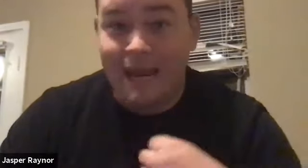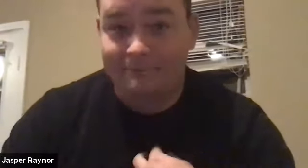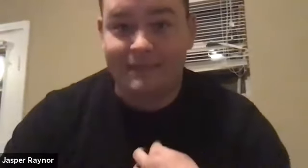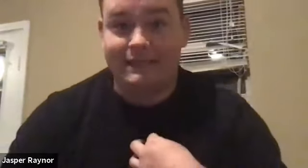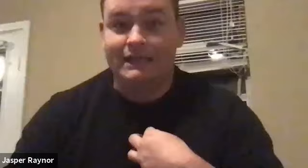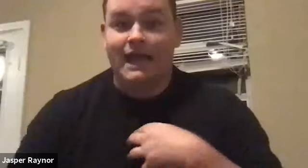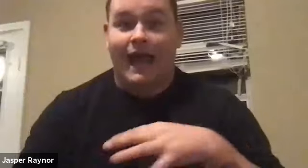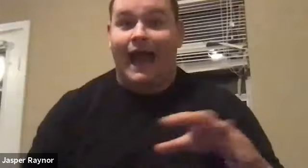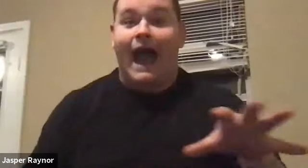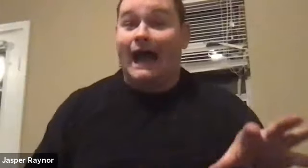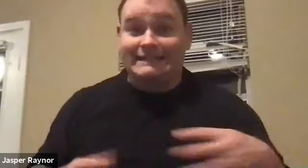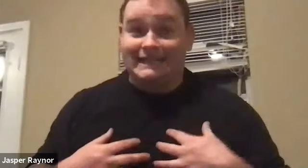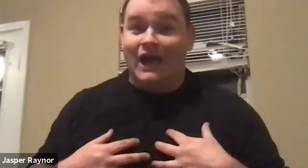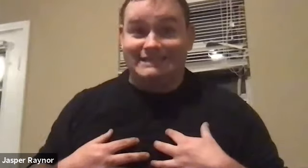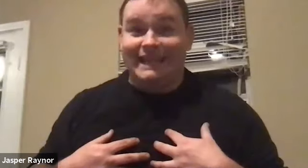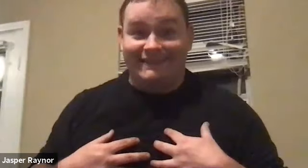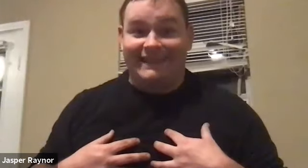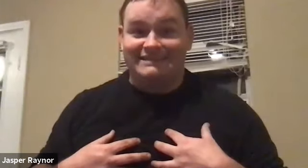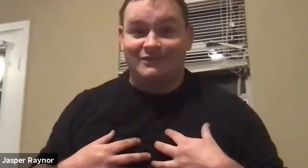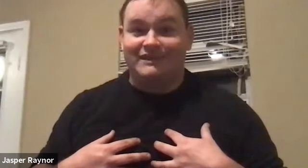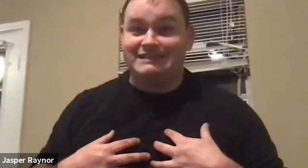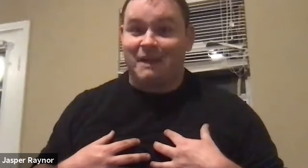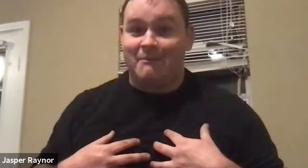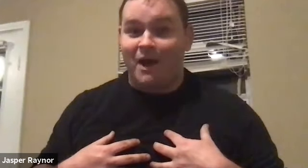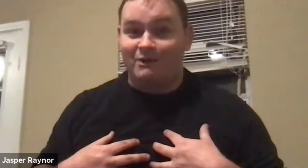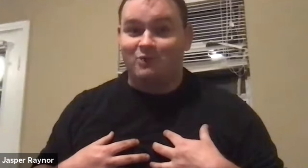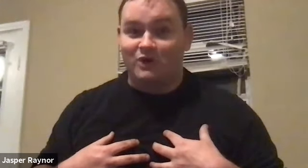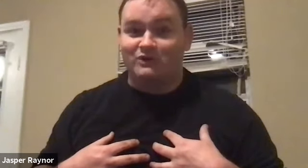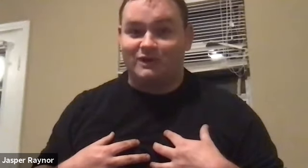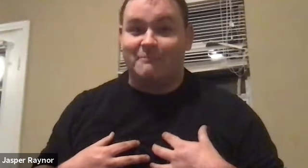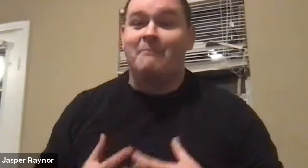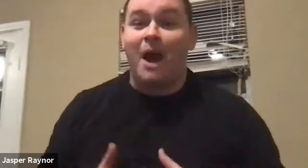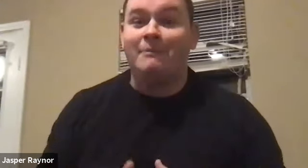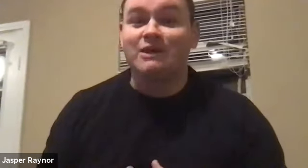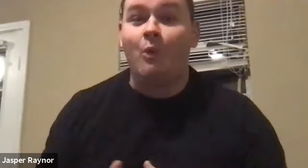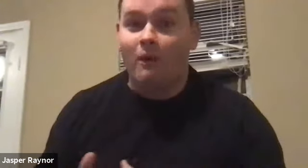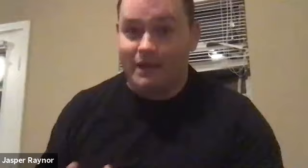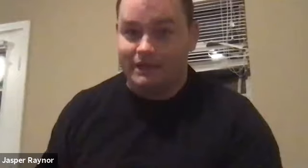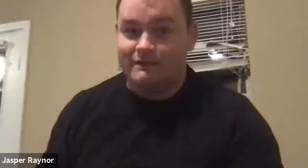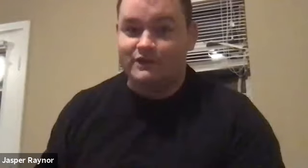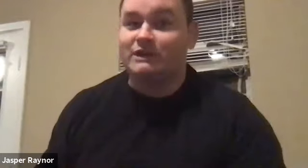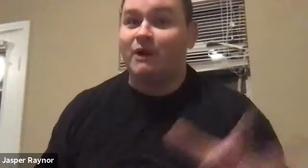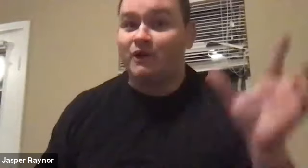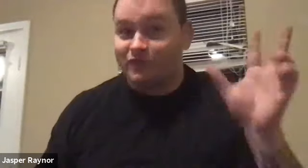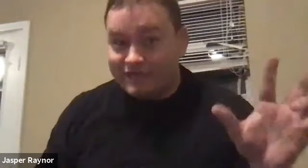at me. I did not say this. This is my mom's words, okay? My mom is a woman. She birthed 3